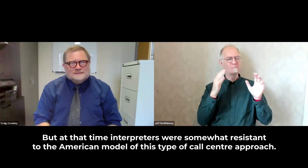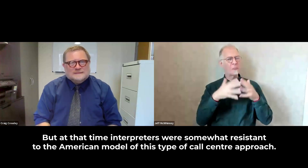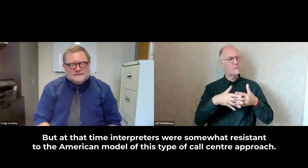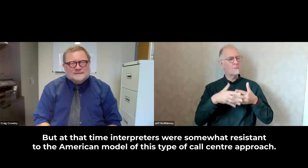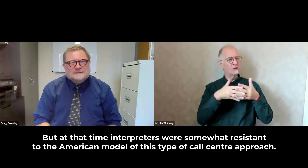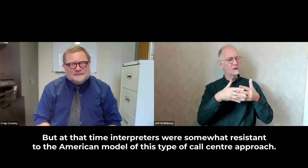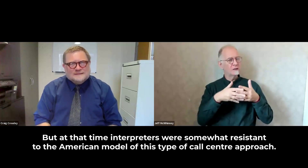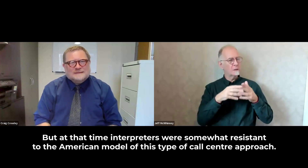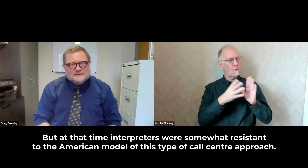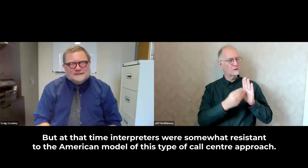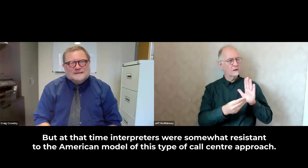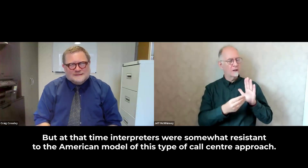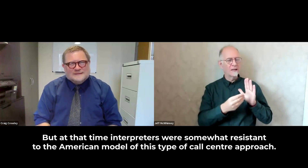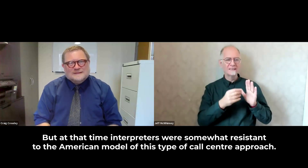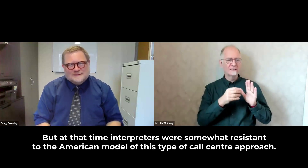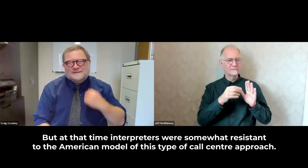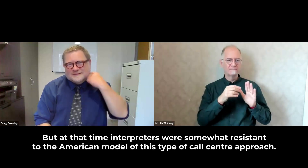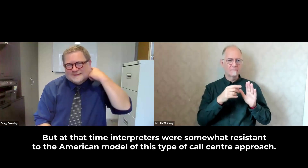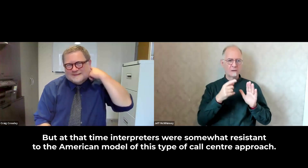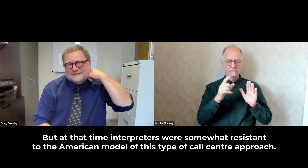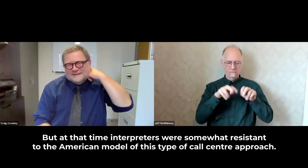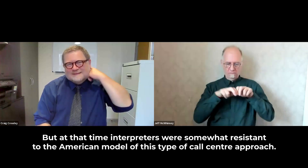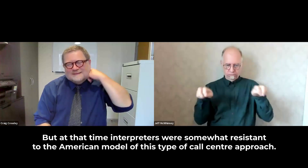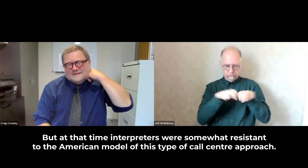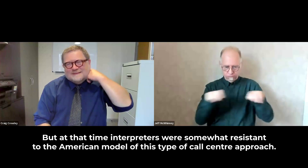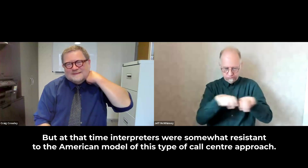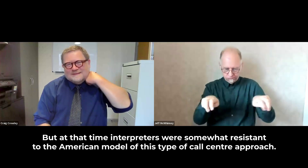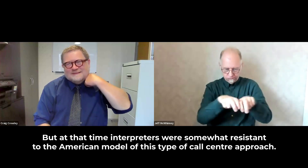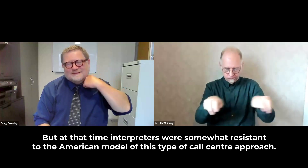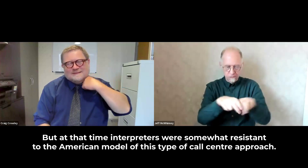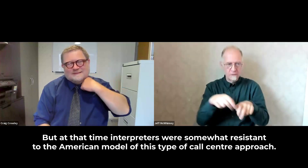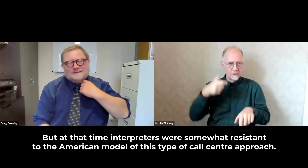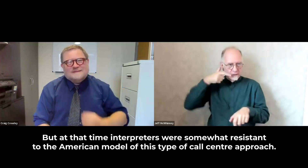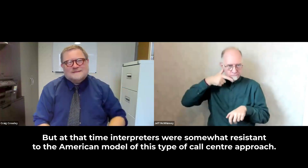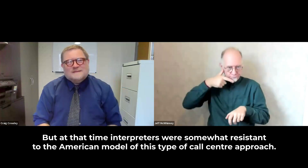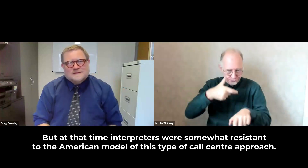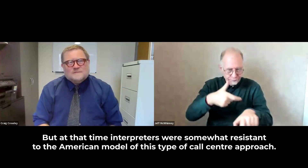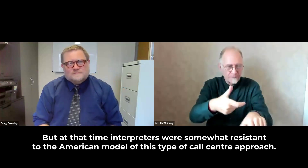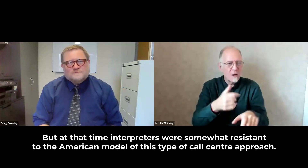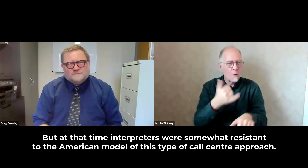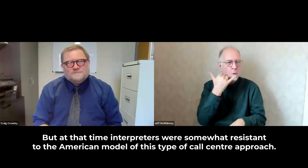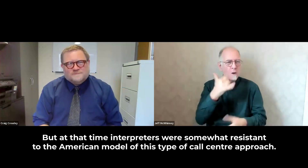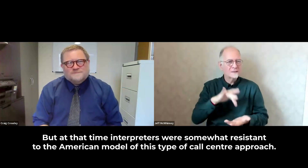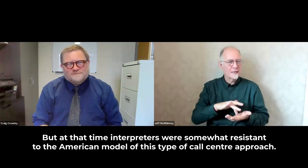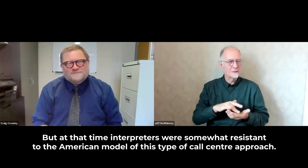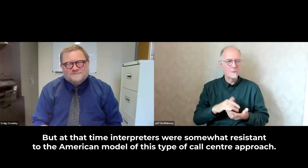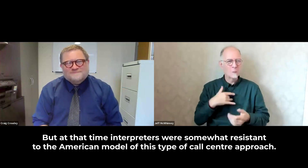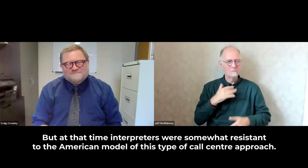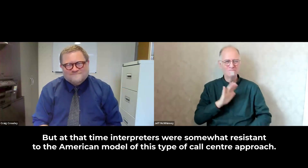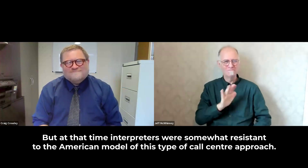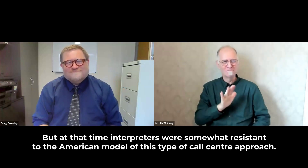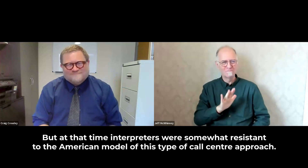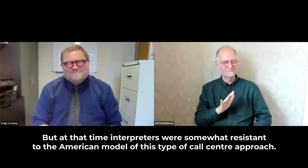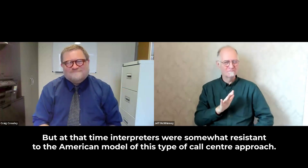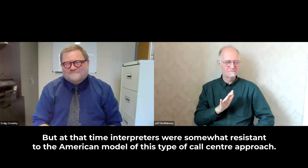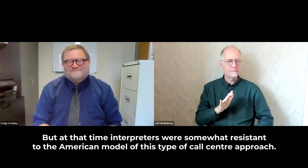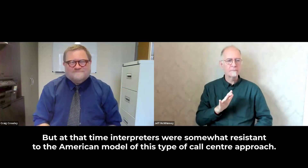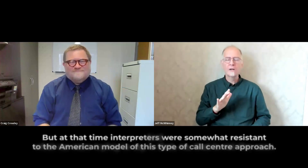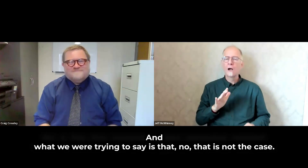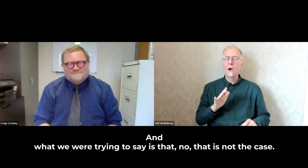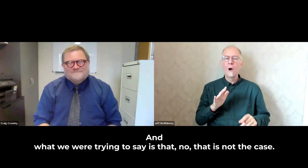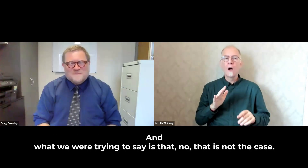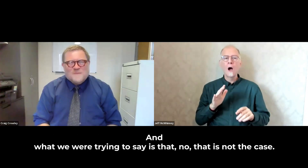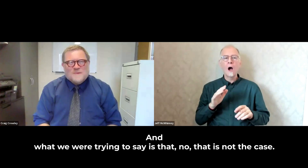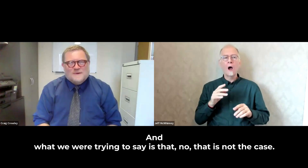were somewhat resistant to the American model of, this type of call center